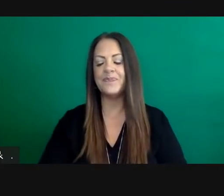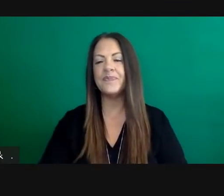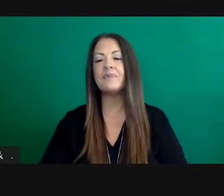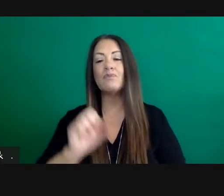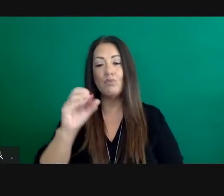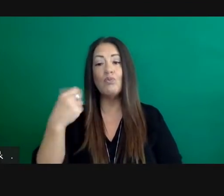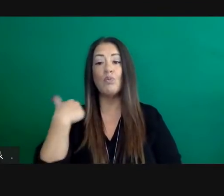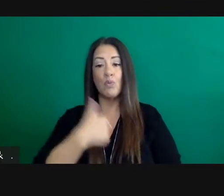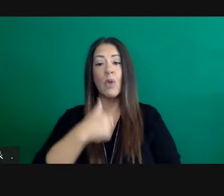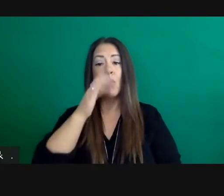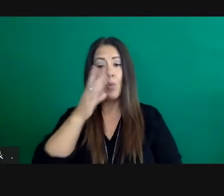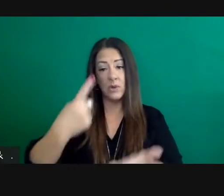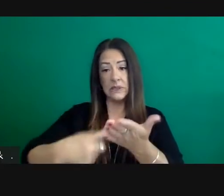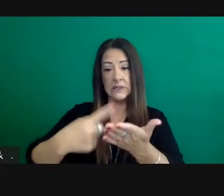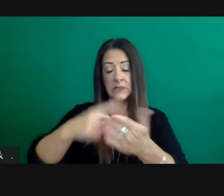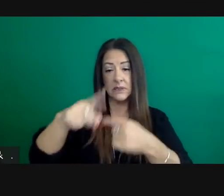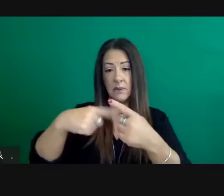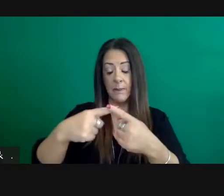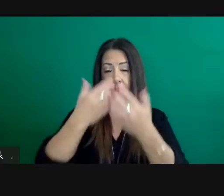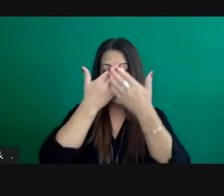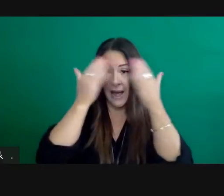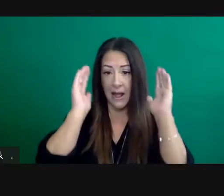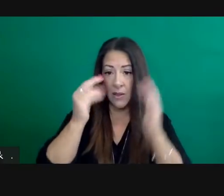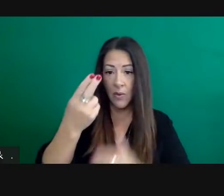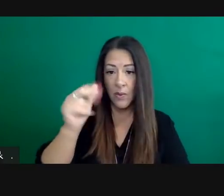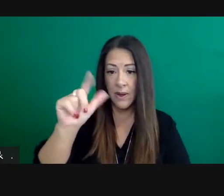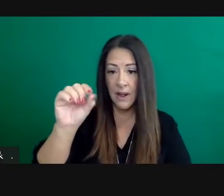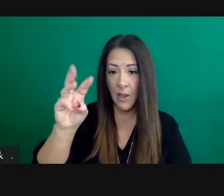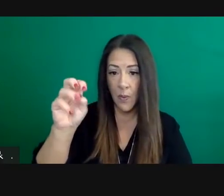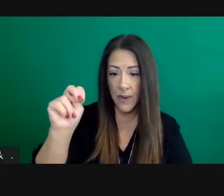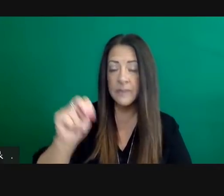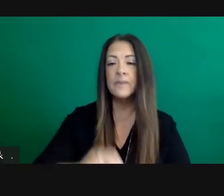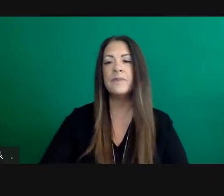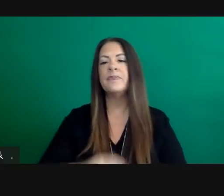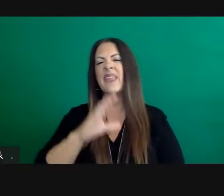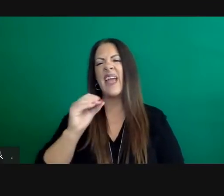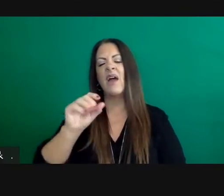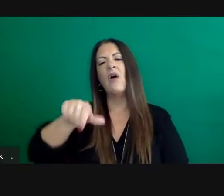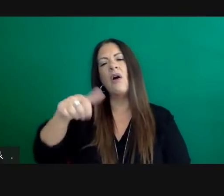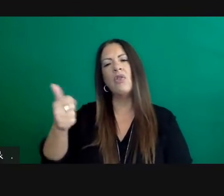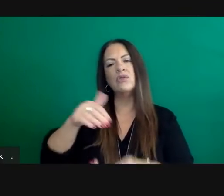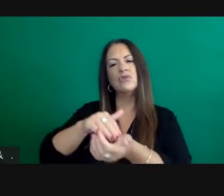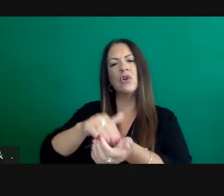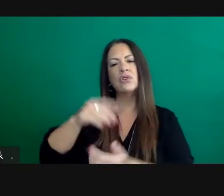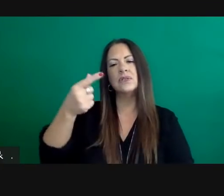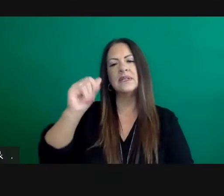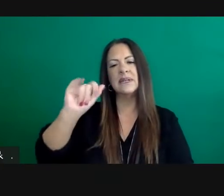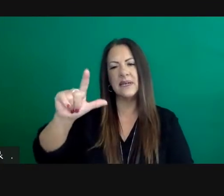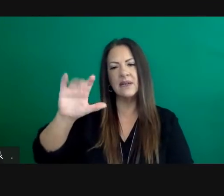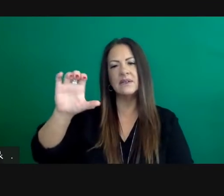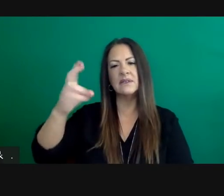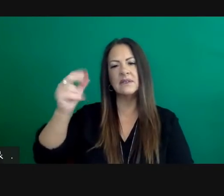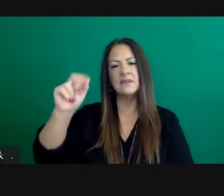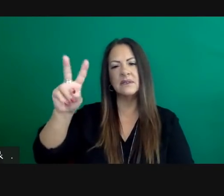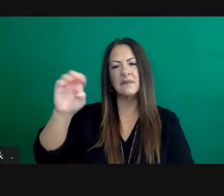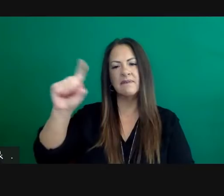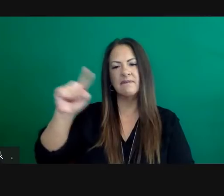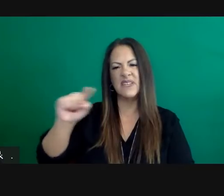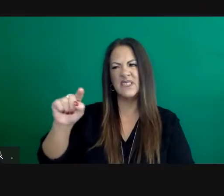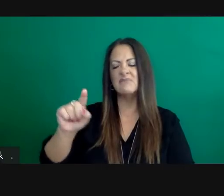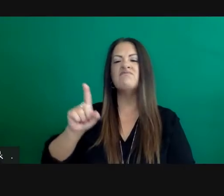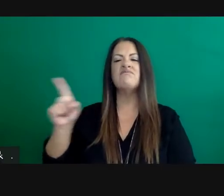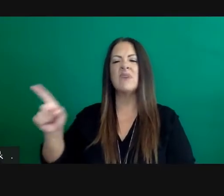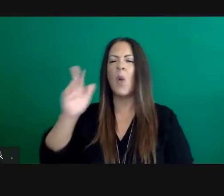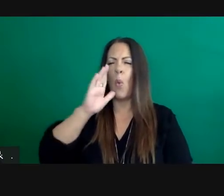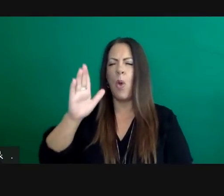Halloween, and I'm also joined by Dr. Gil Chavez, who is going to do pretty close to an identical